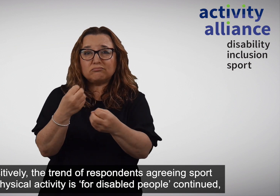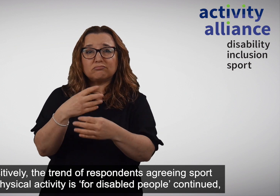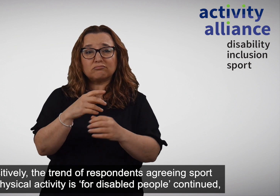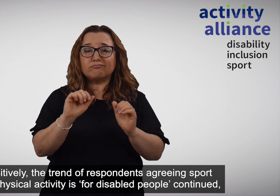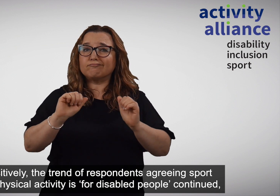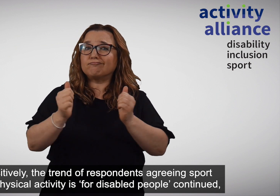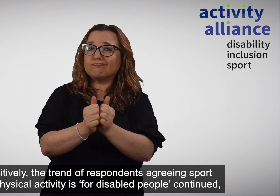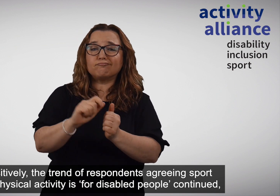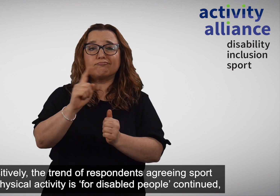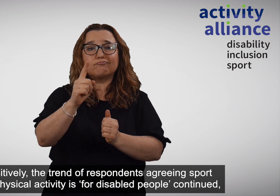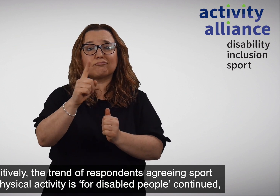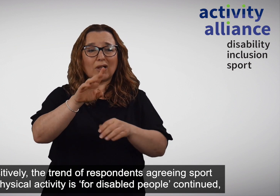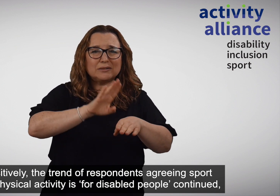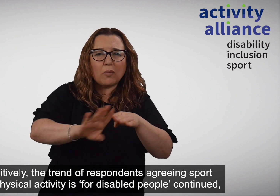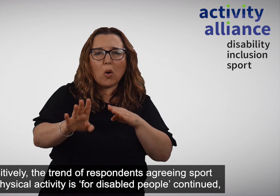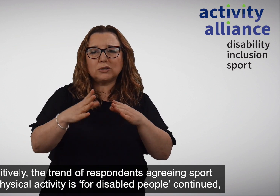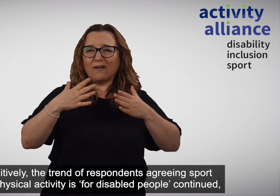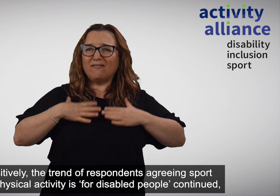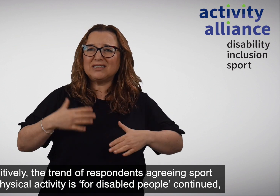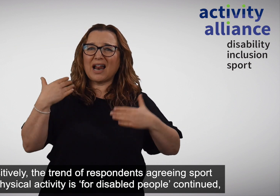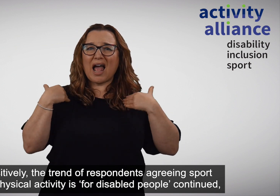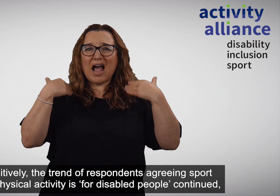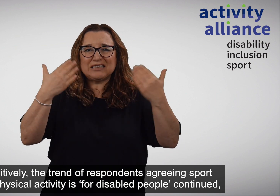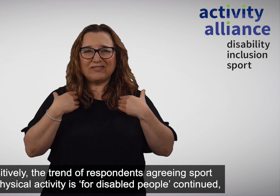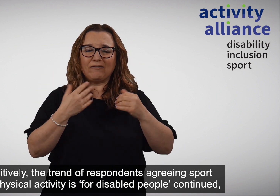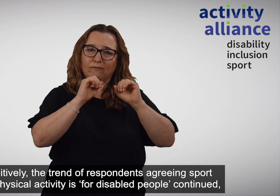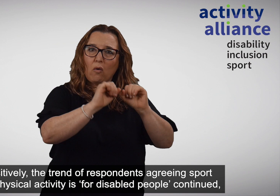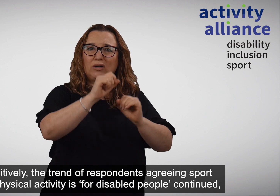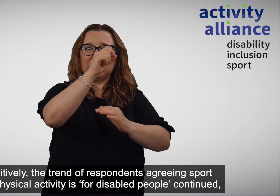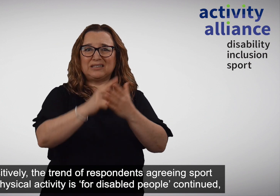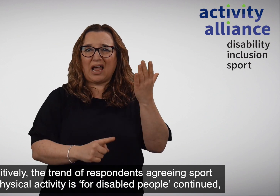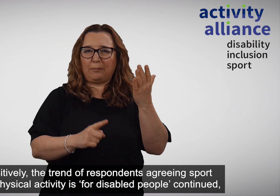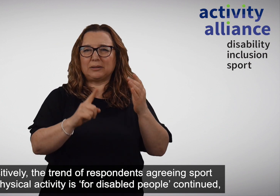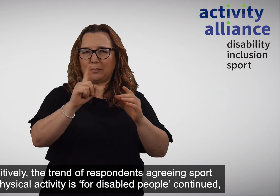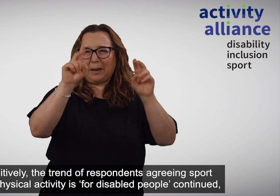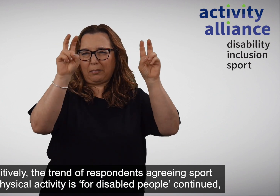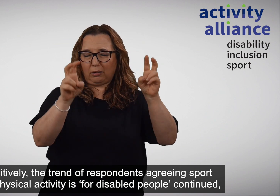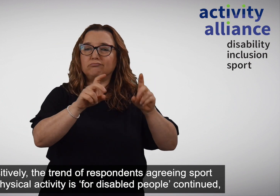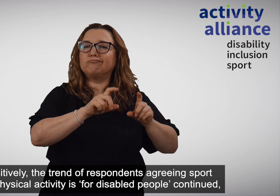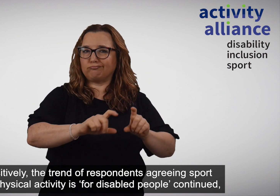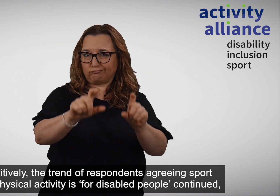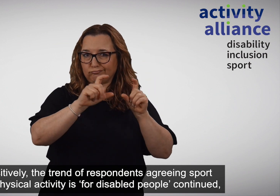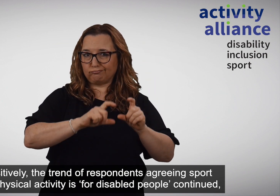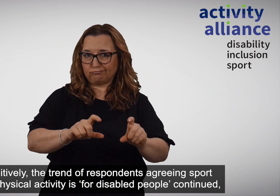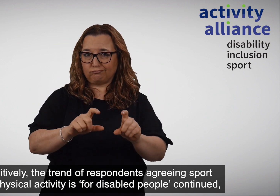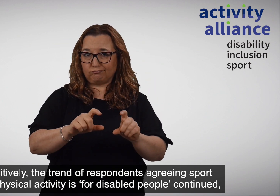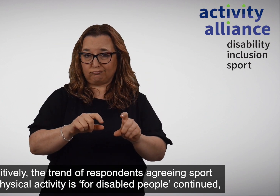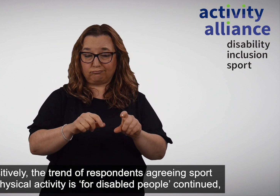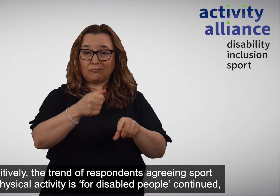Positively, the trend of respondents agreeing sport and physical activity is for disabled people continued,